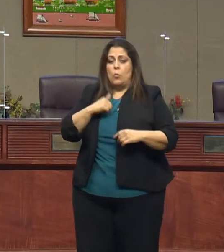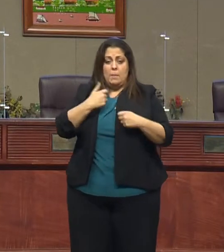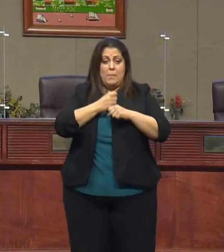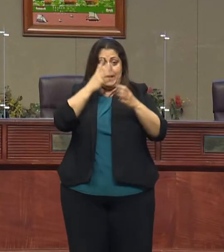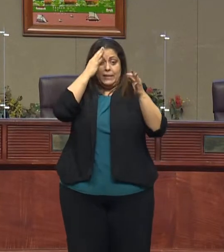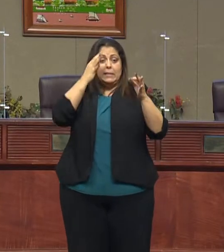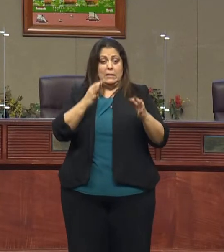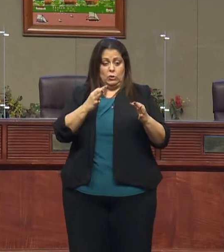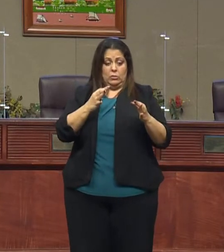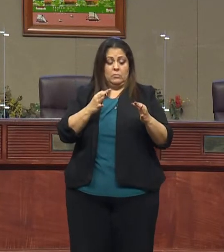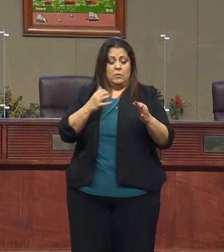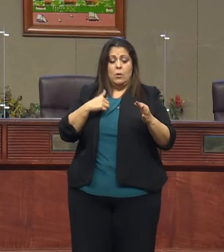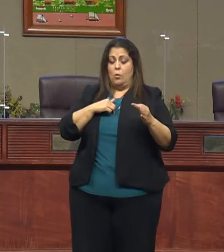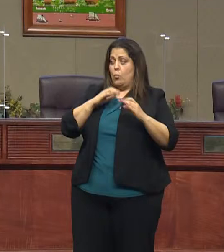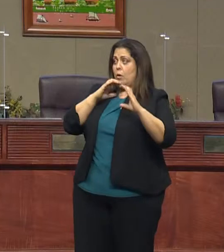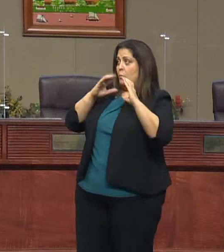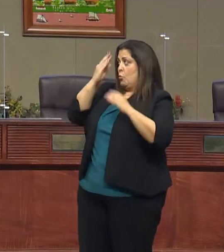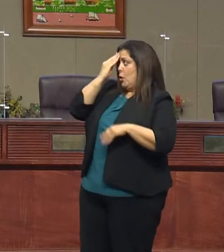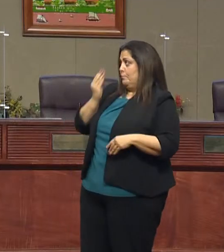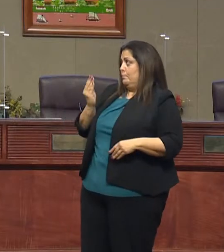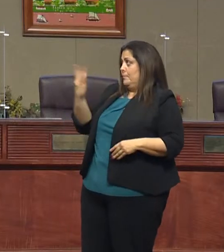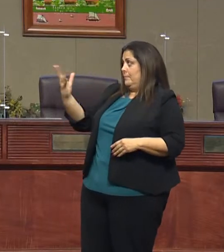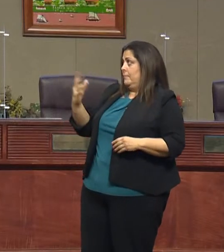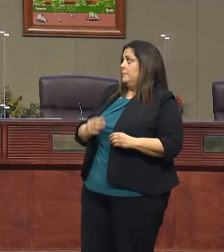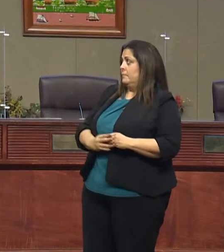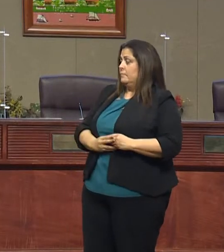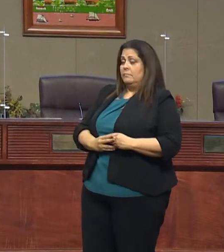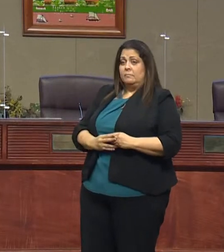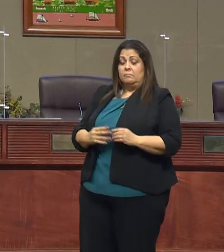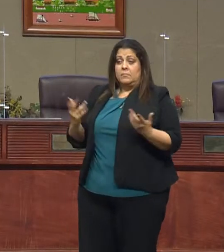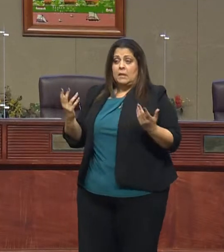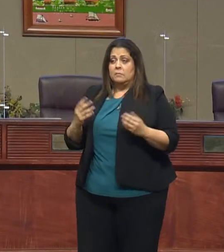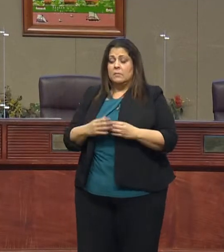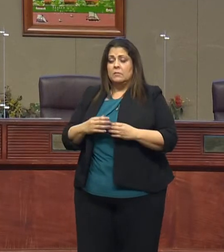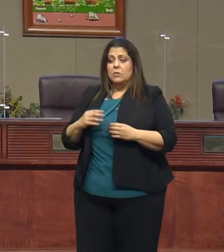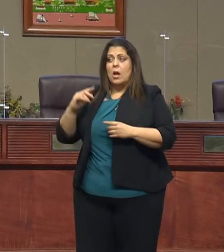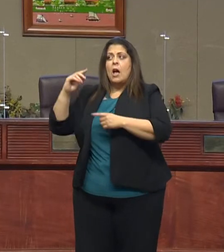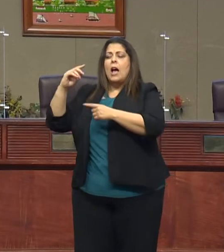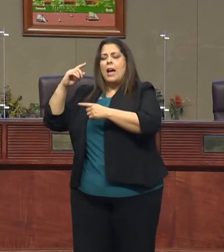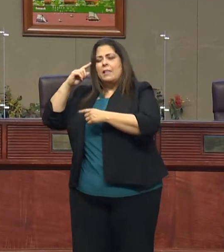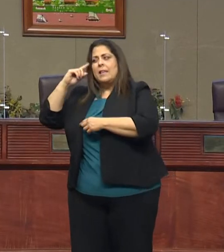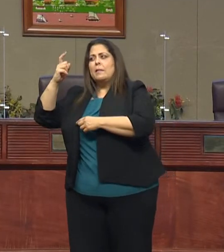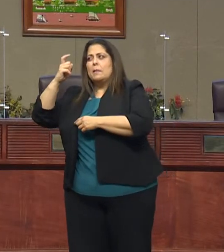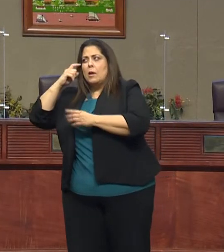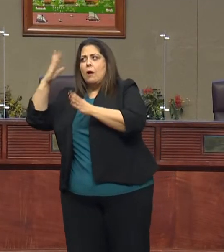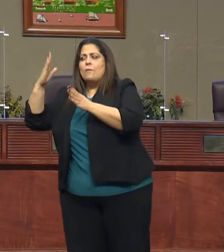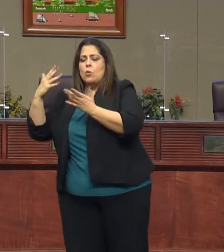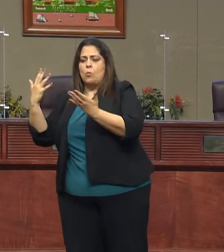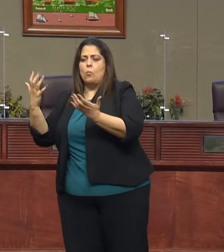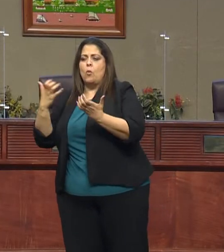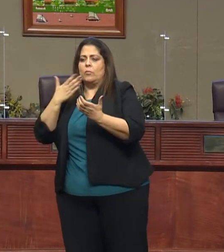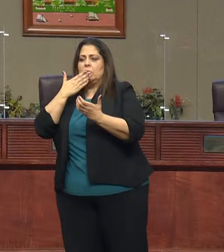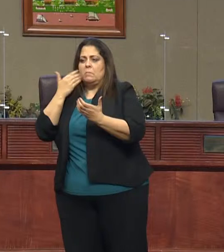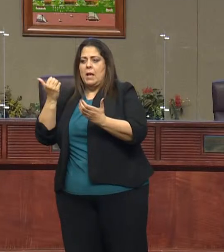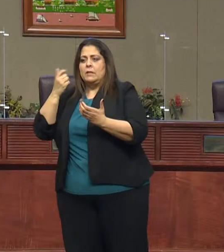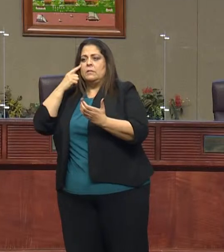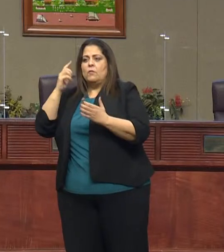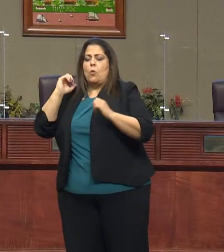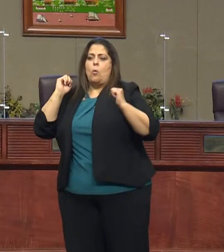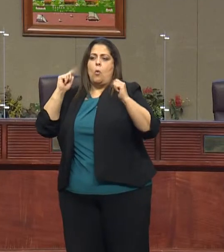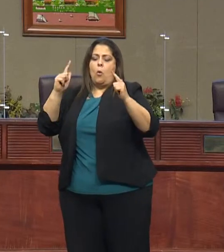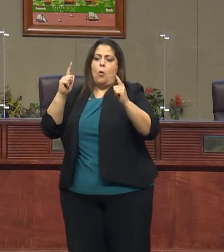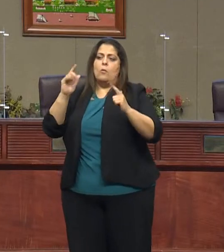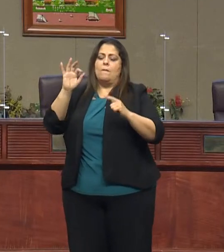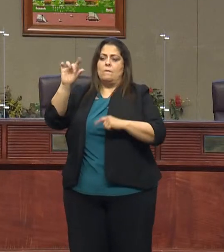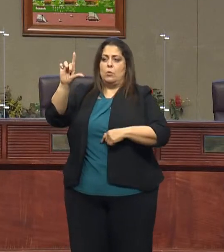them. We communicated with them. I believe at the end of the day, the governor wants the best thing for the residents of Florida and